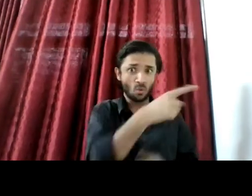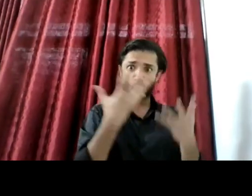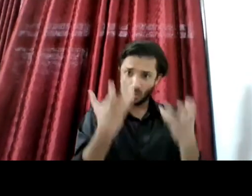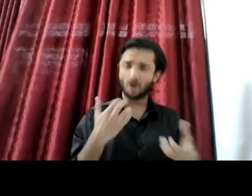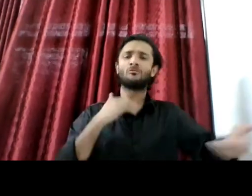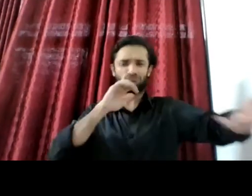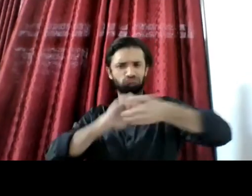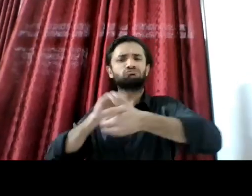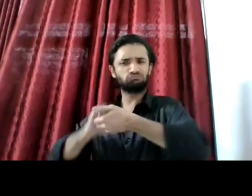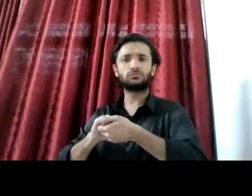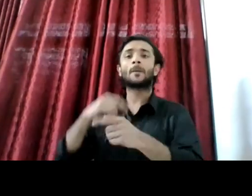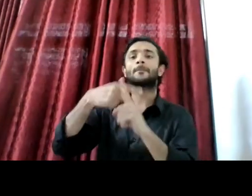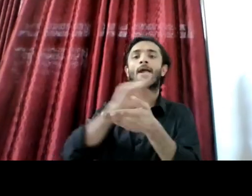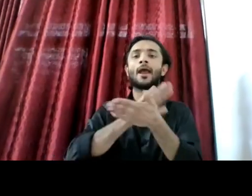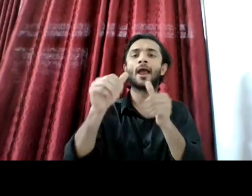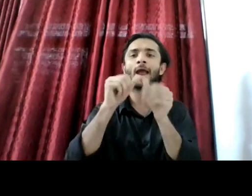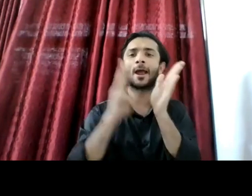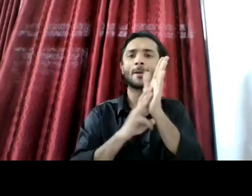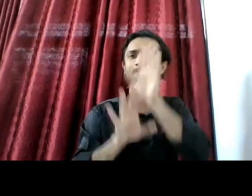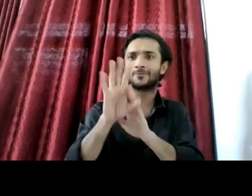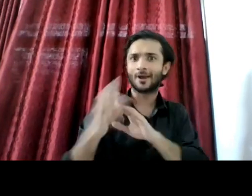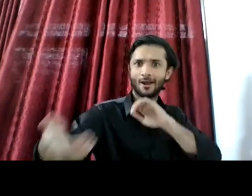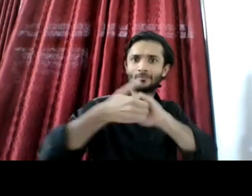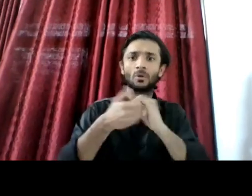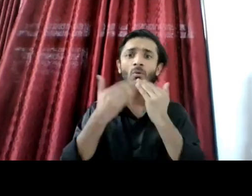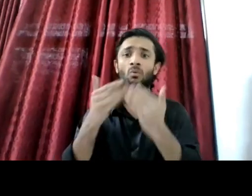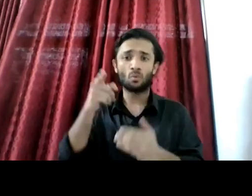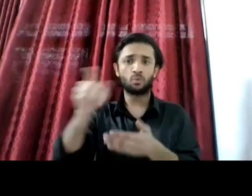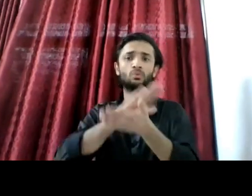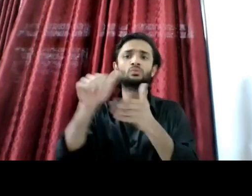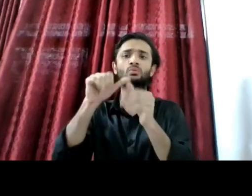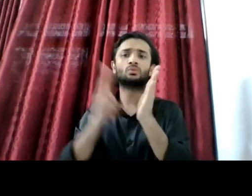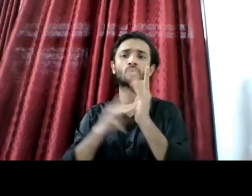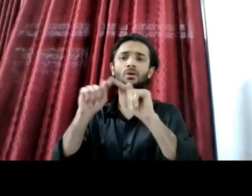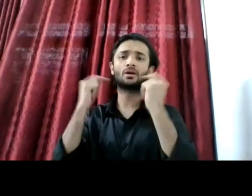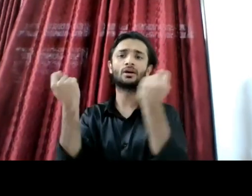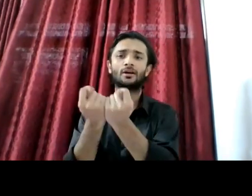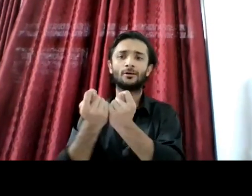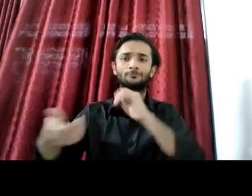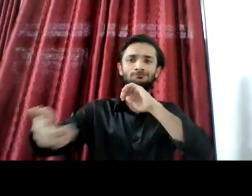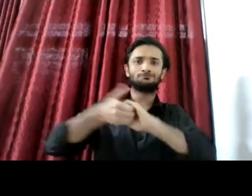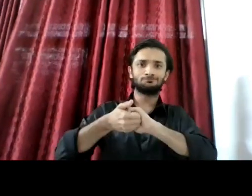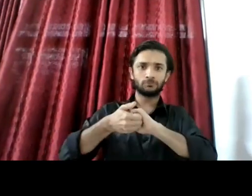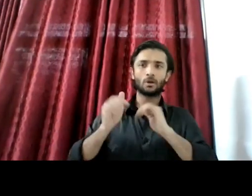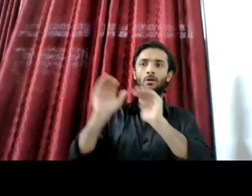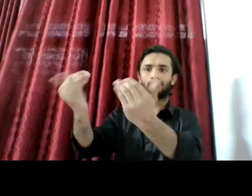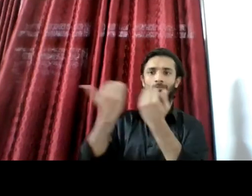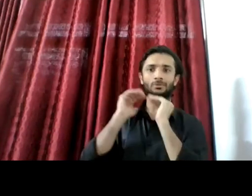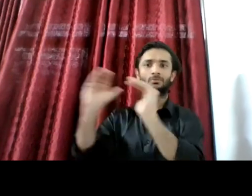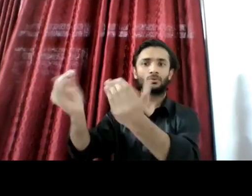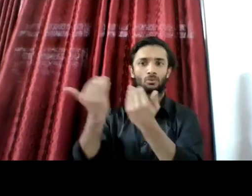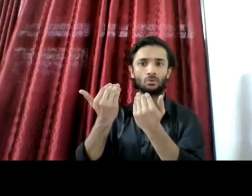Again, I would like to emphasize that we don't want all this progress to only happen in one state. We would invite you to partner with